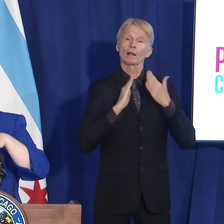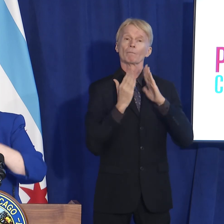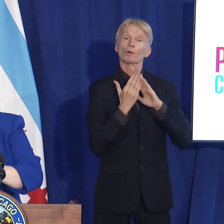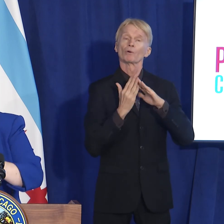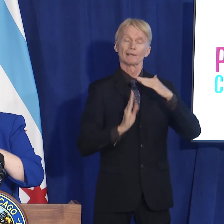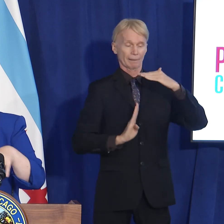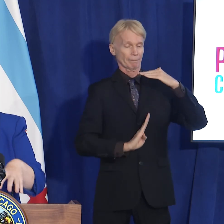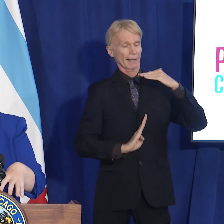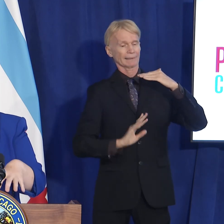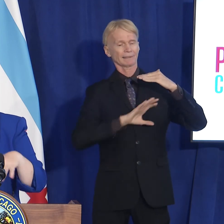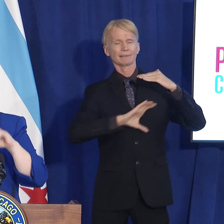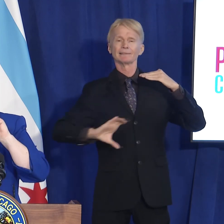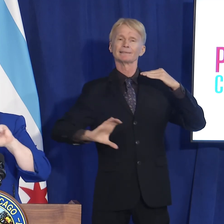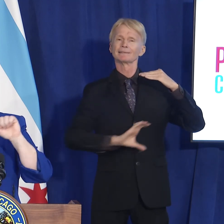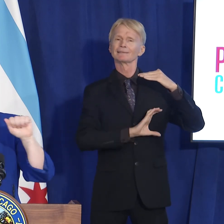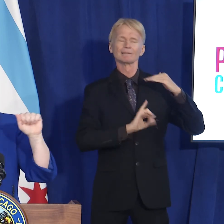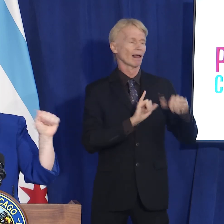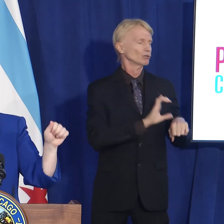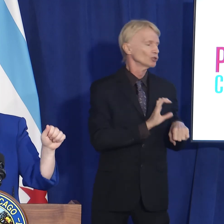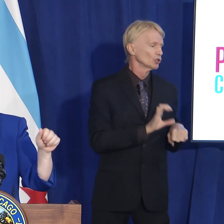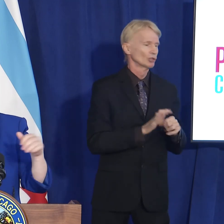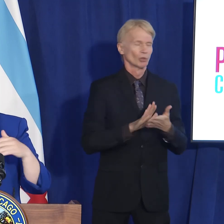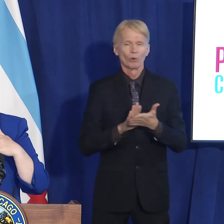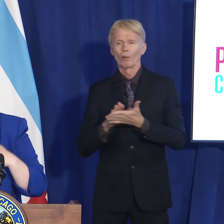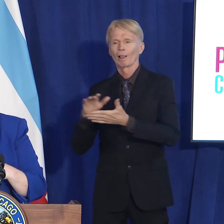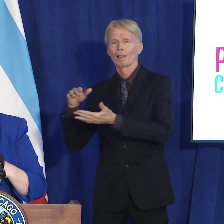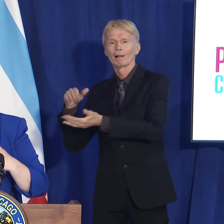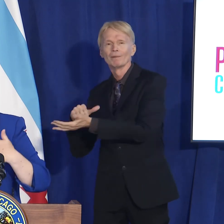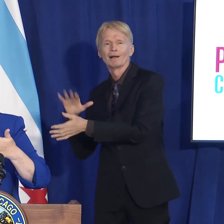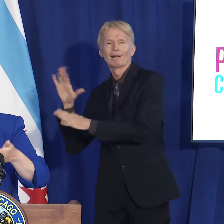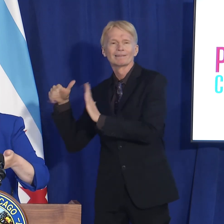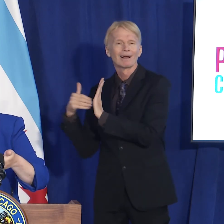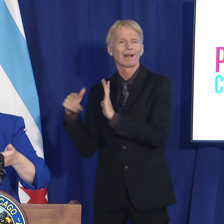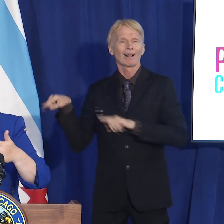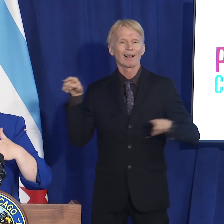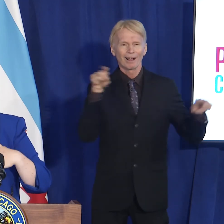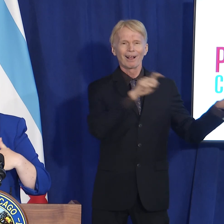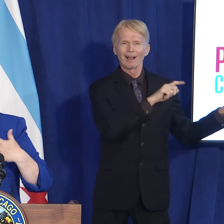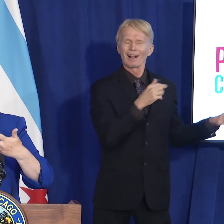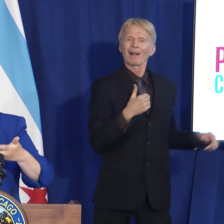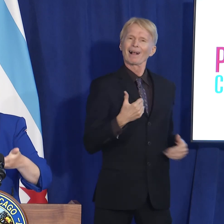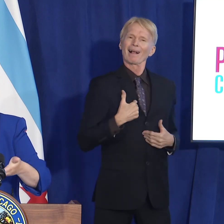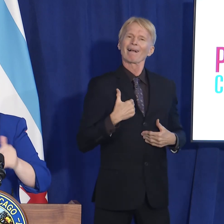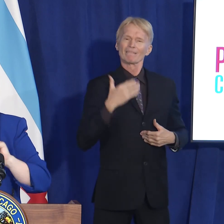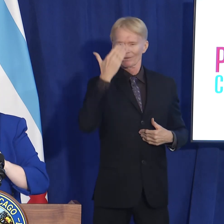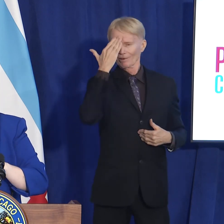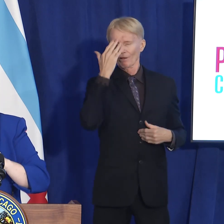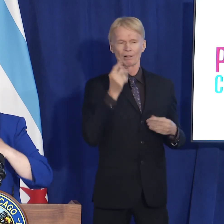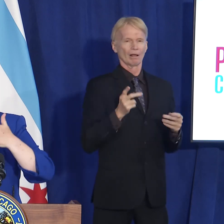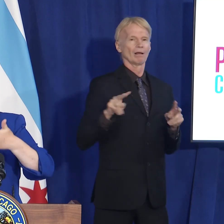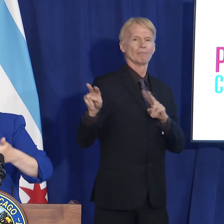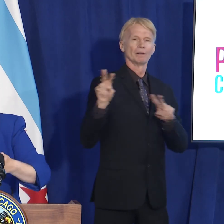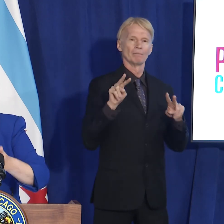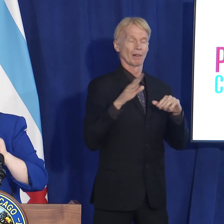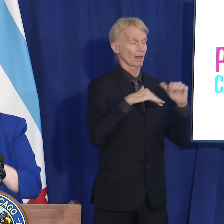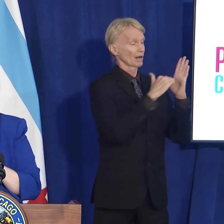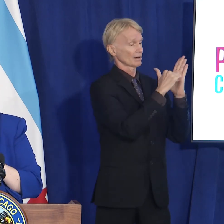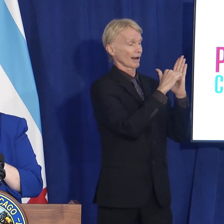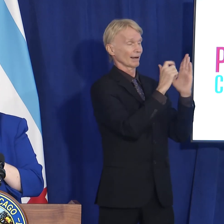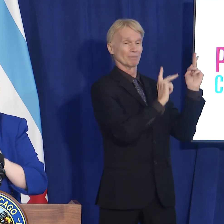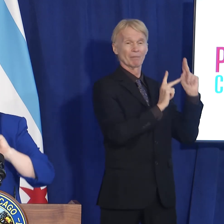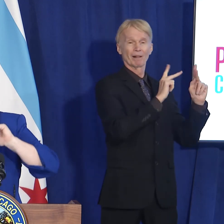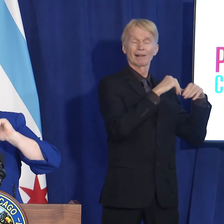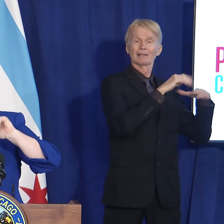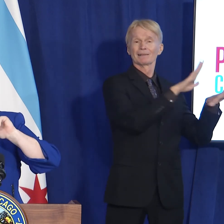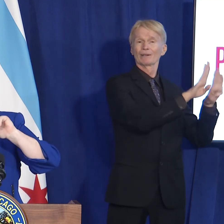organizations that are based in the communities where we're knocking on doors. Definitely people feeling more comfortable, obviously in their